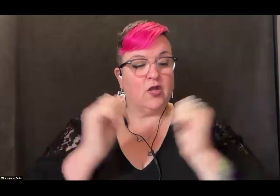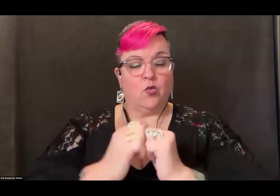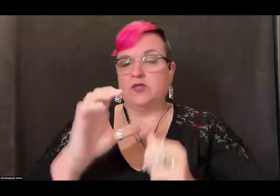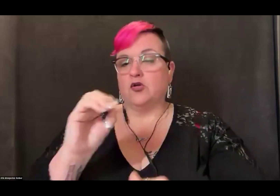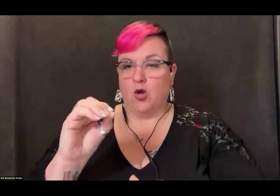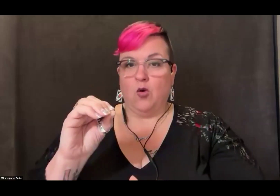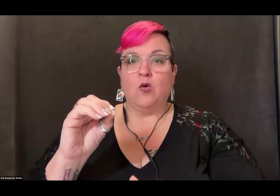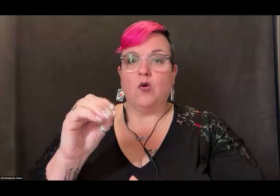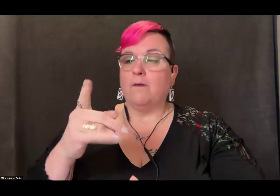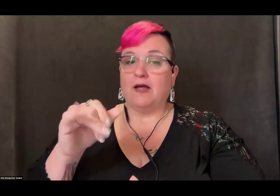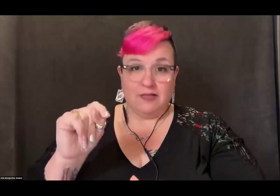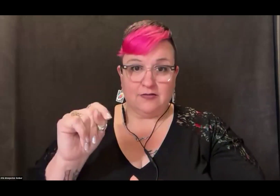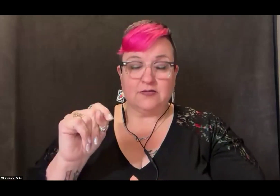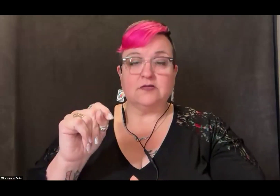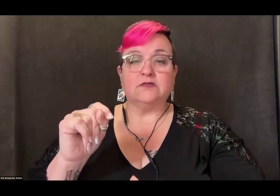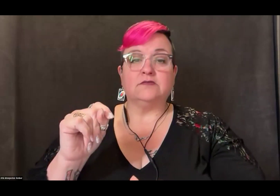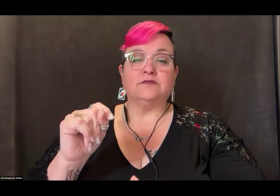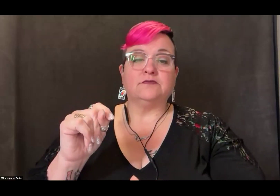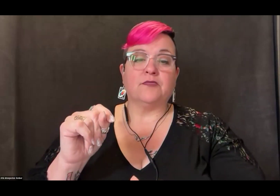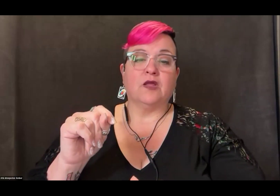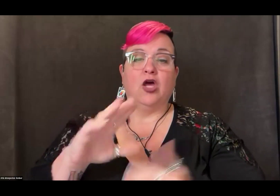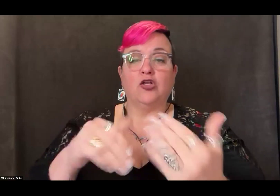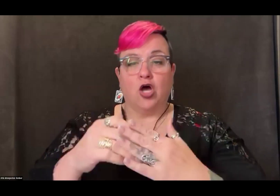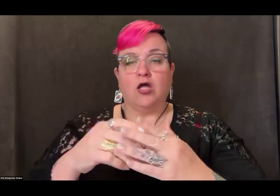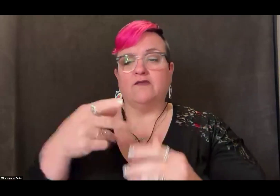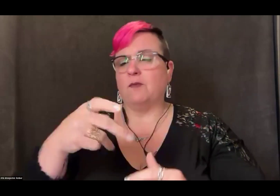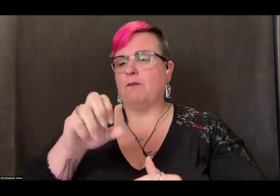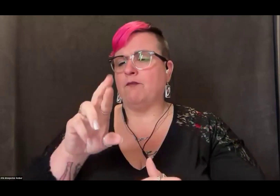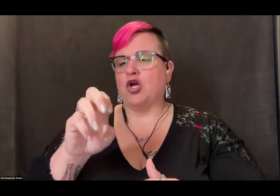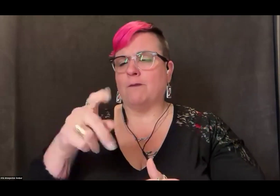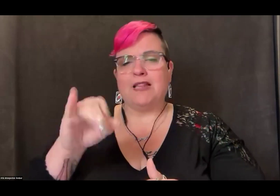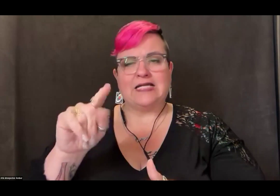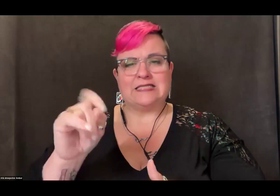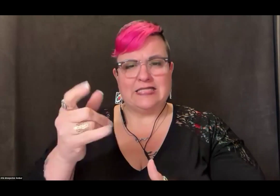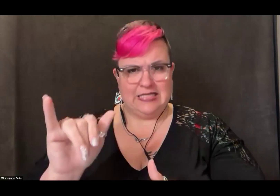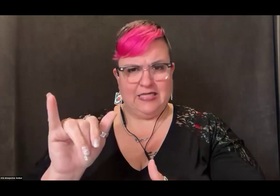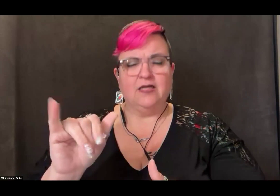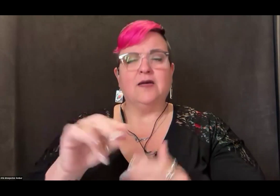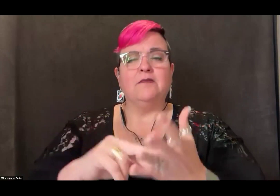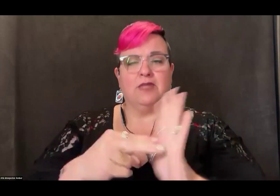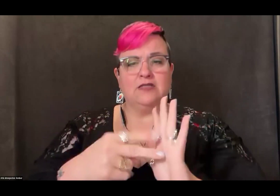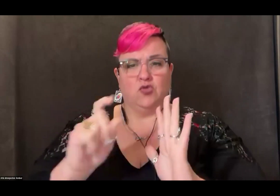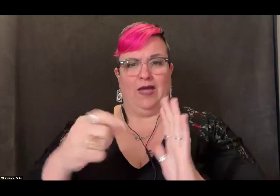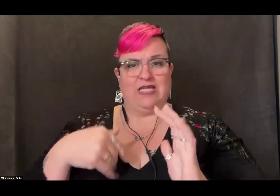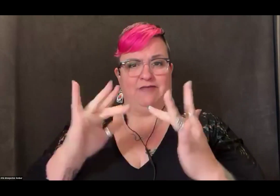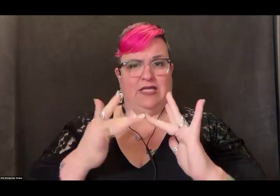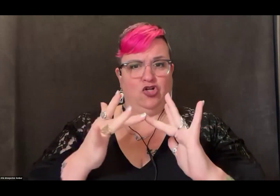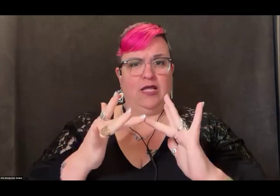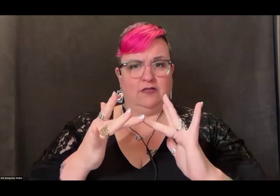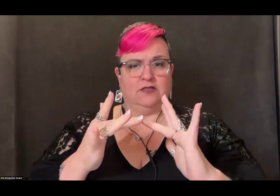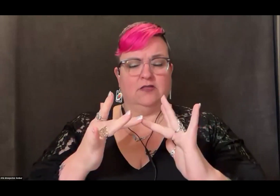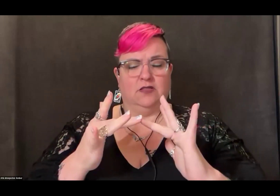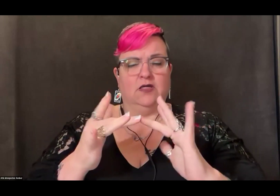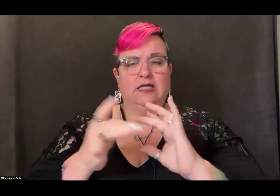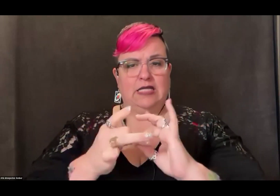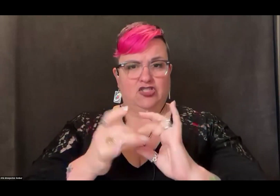or ChatGPT desktop, Perplexity desktop, all of that requires that you have an internet connection because it's working